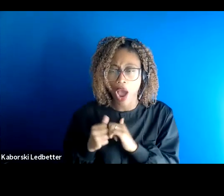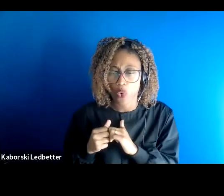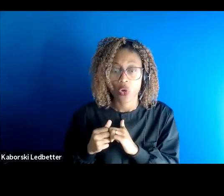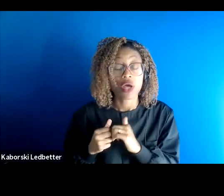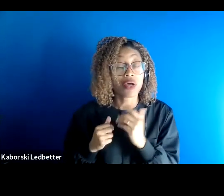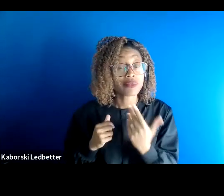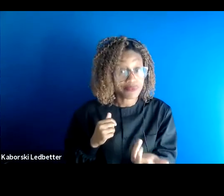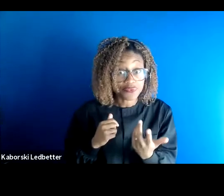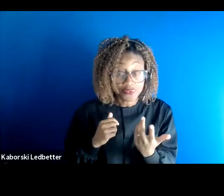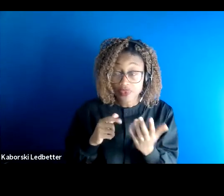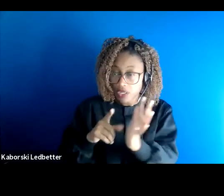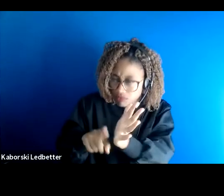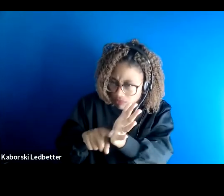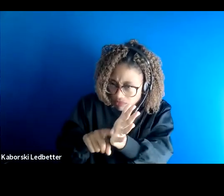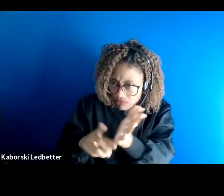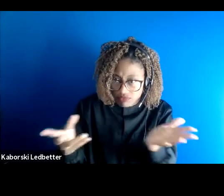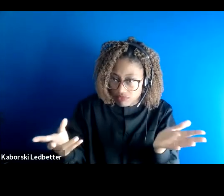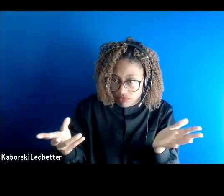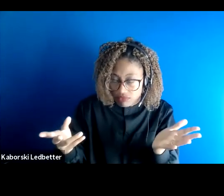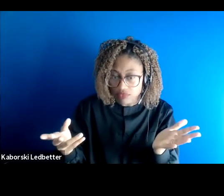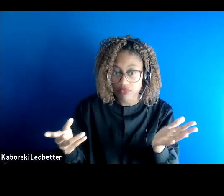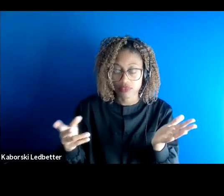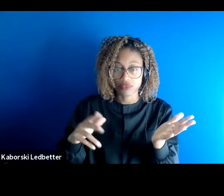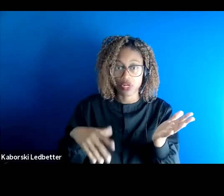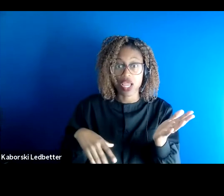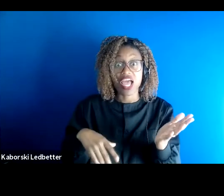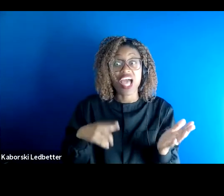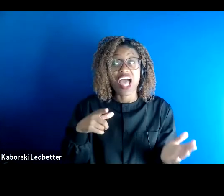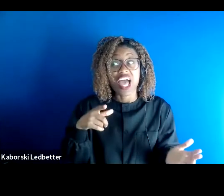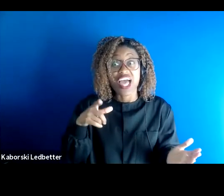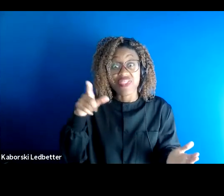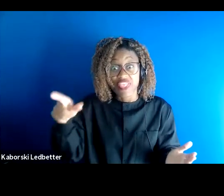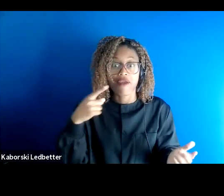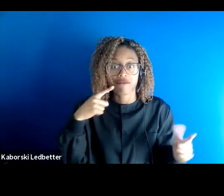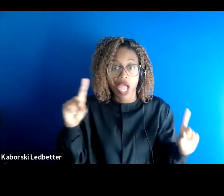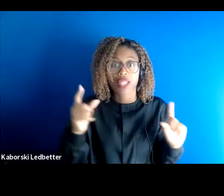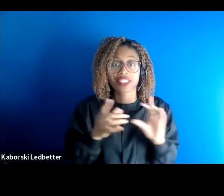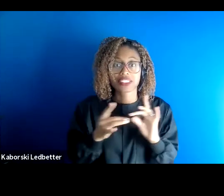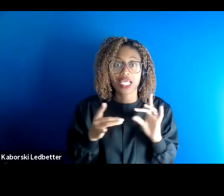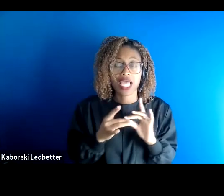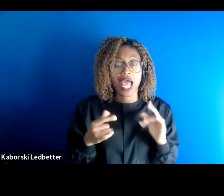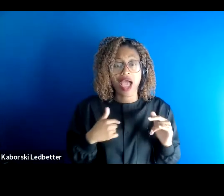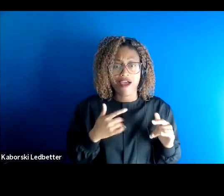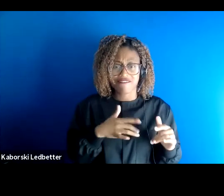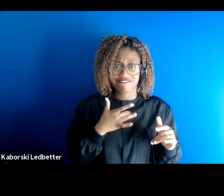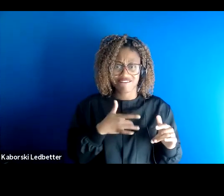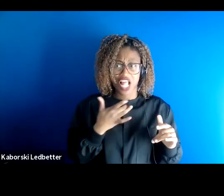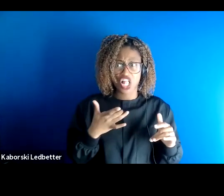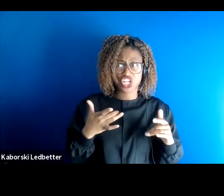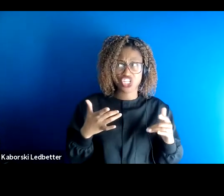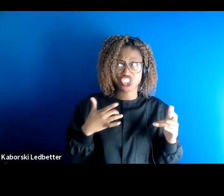they said that they were concerned around holding, both of those identities at once, not because of